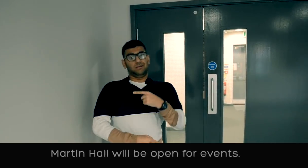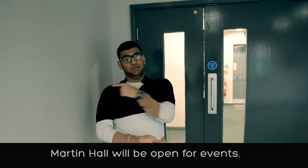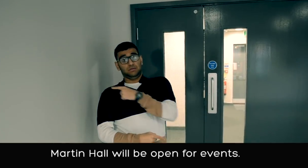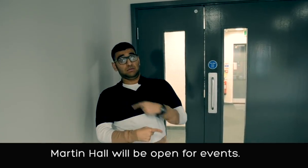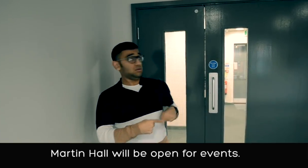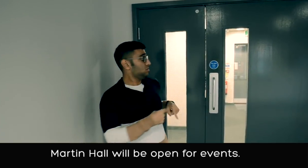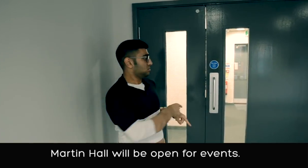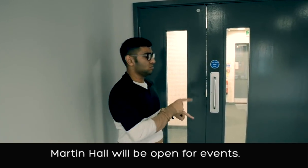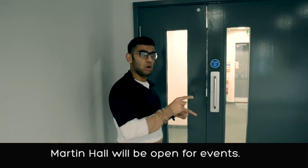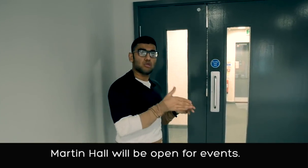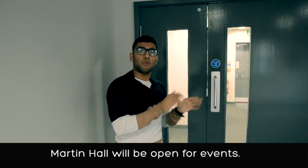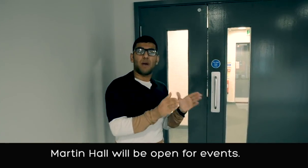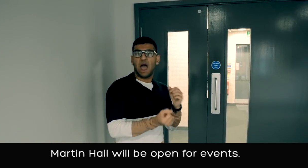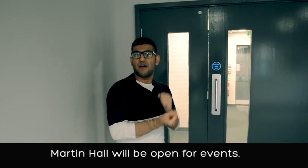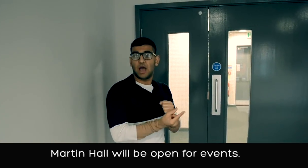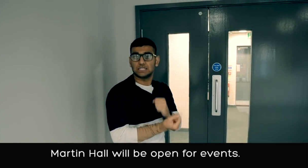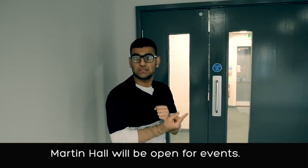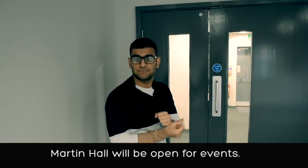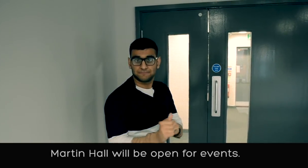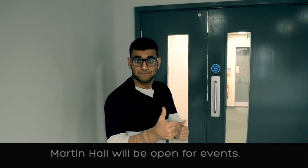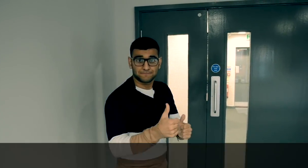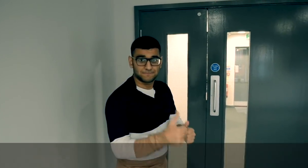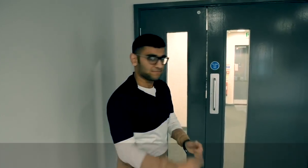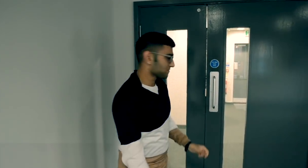But Martin Hall will be open for events.